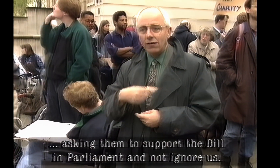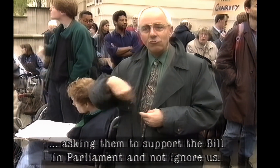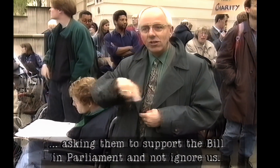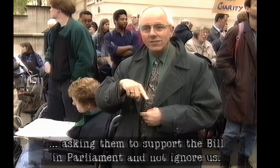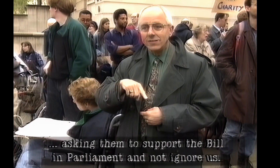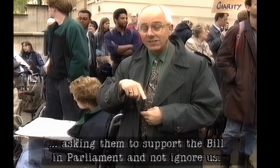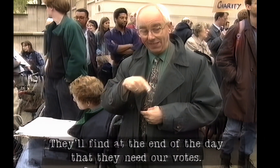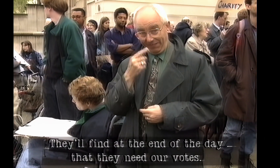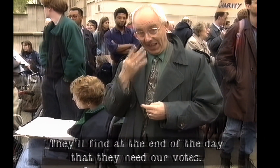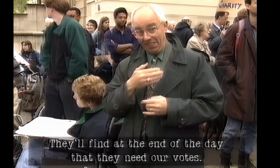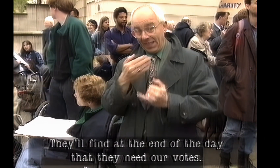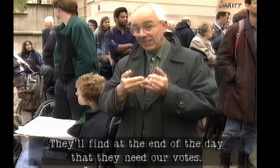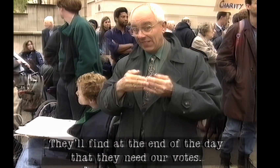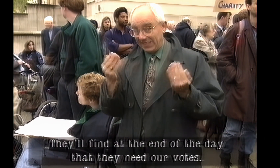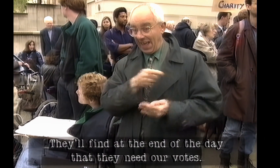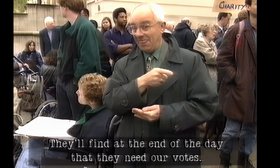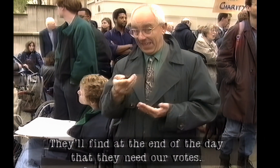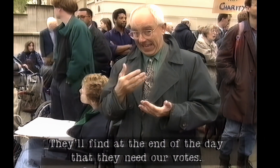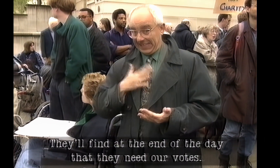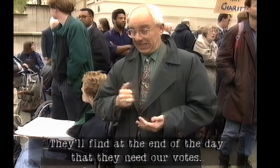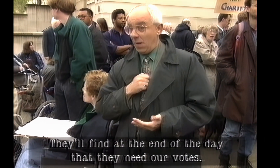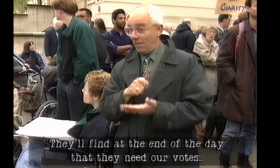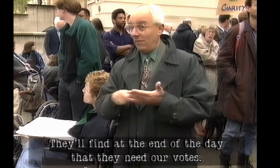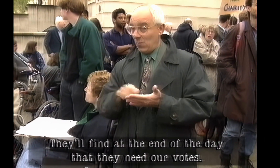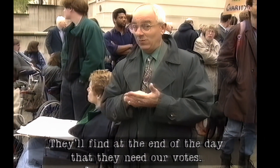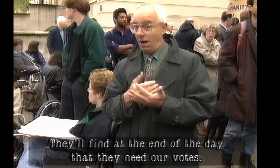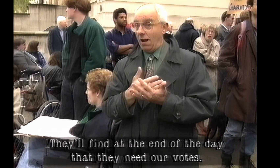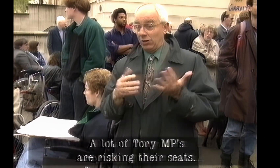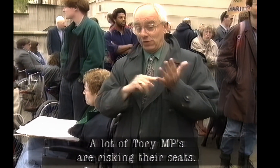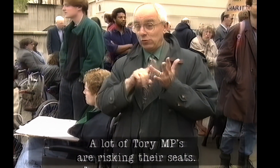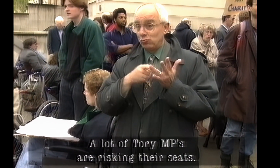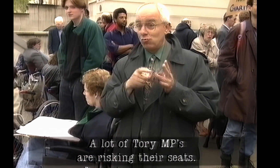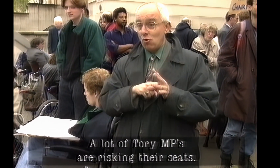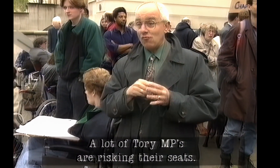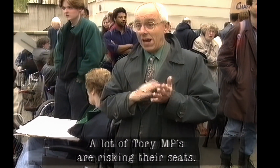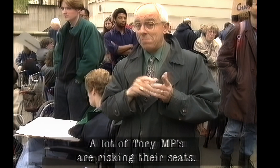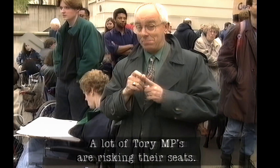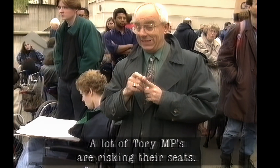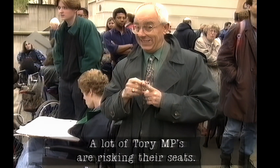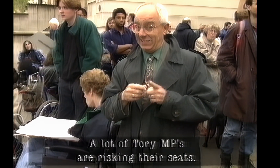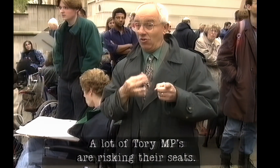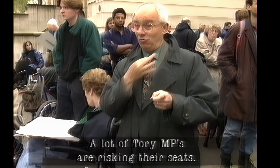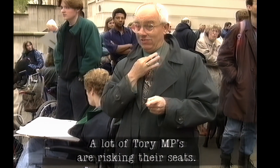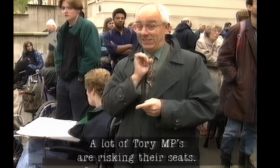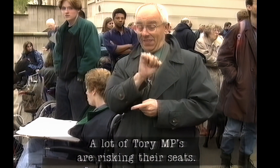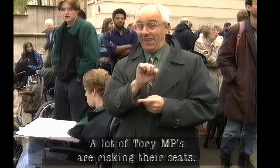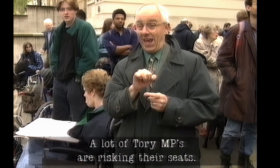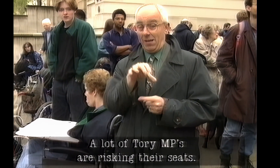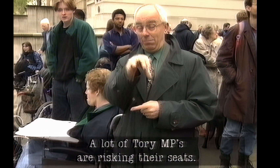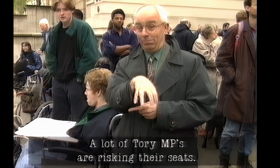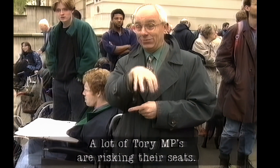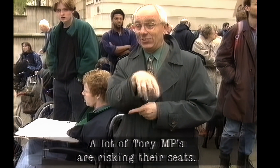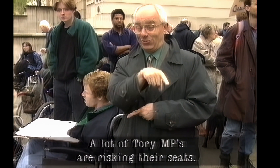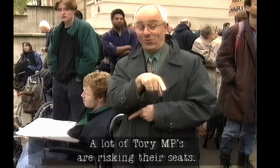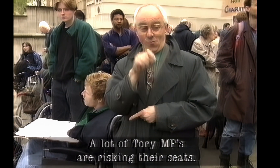us. They'll find at the end of the day that they need our votes. A lot of Tory MPs are risking their